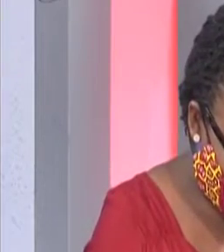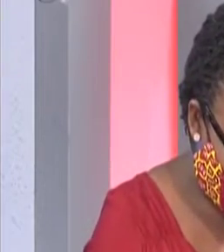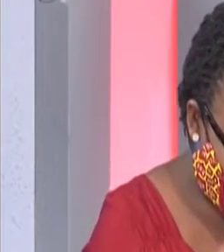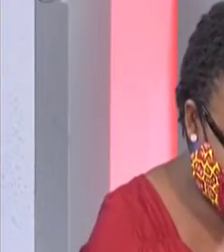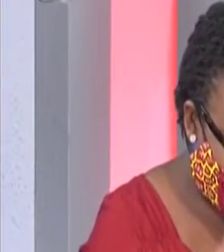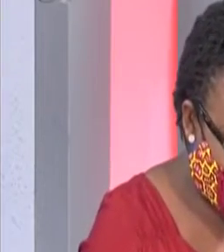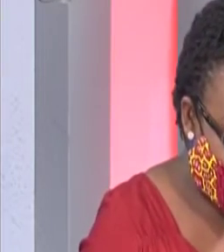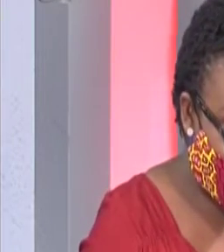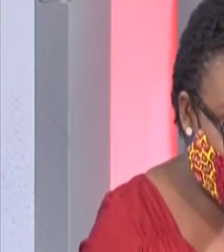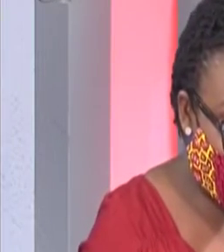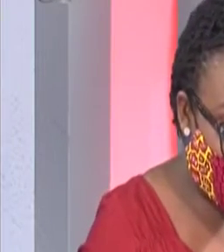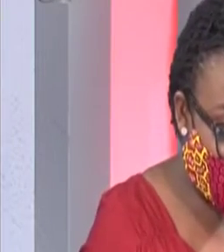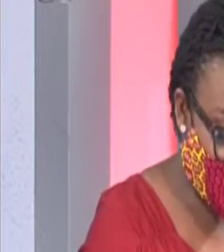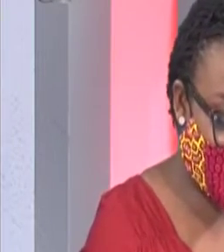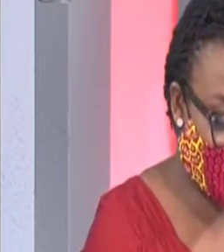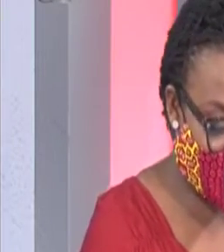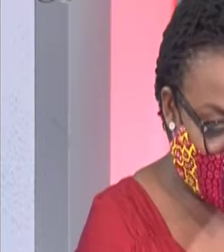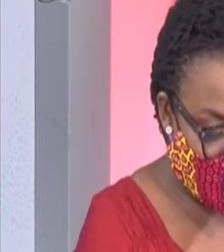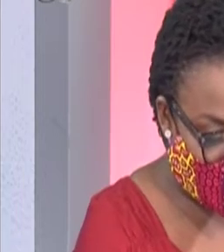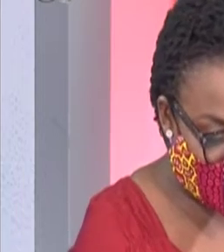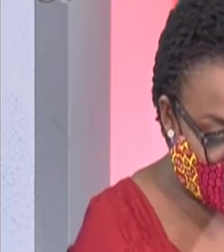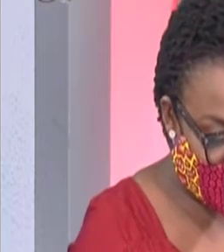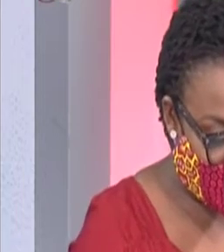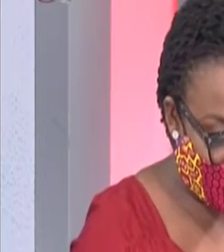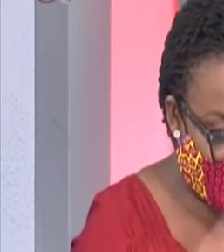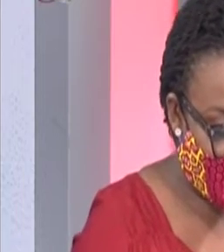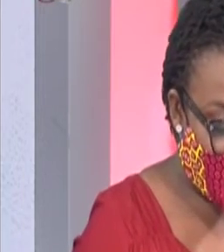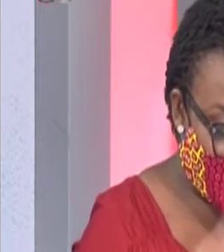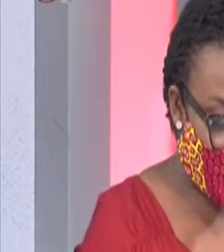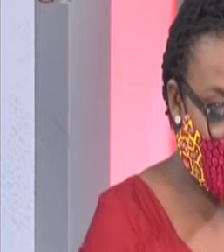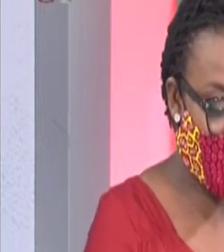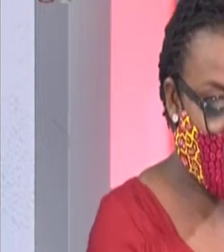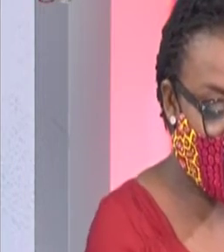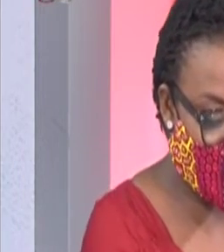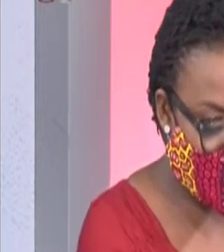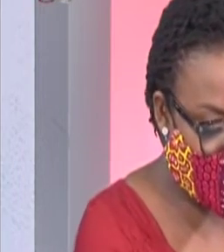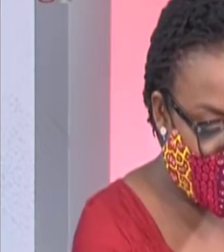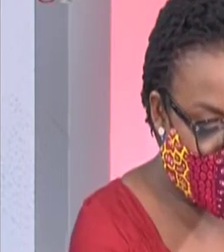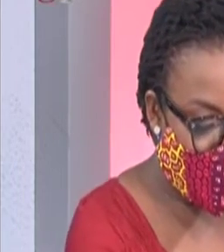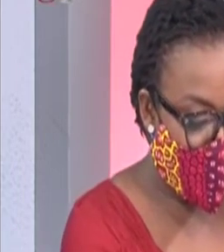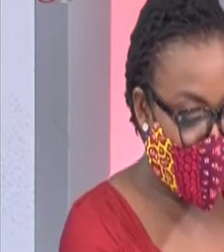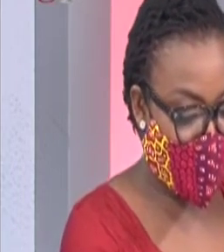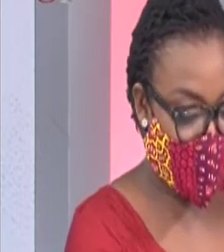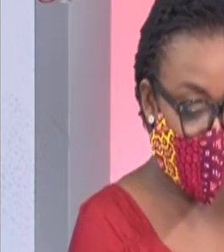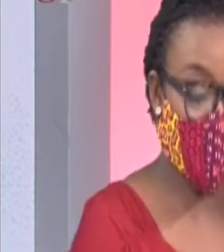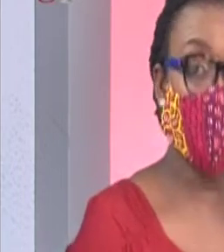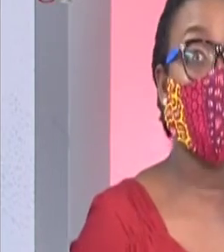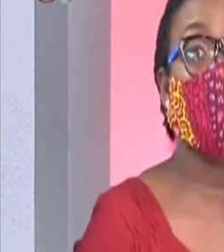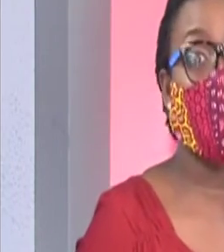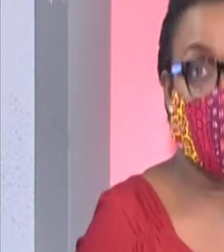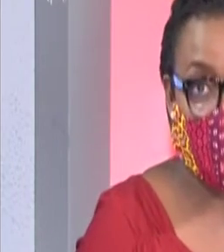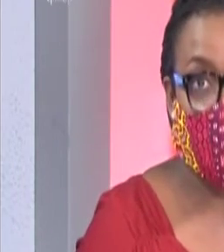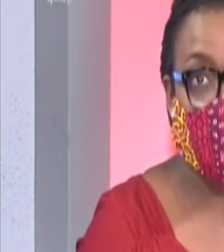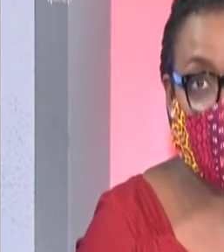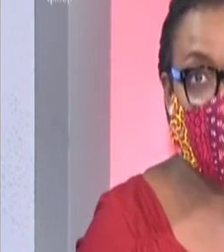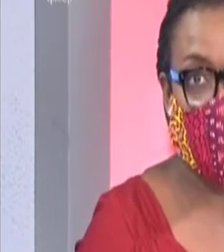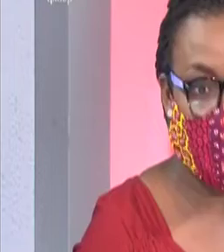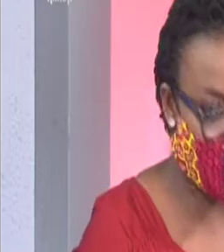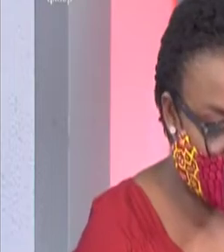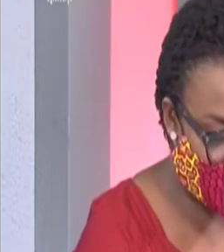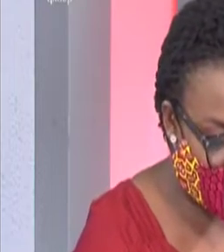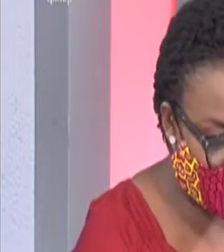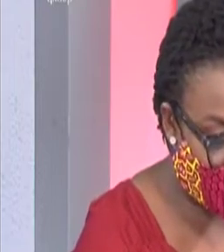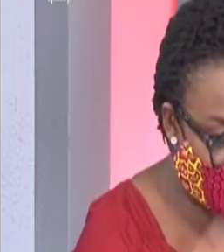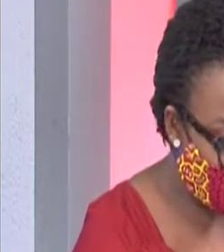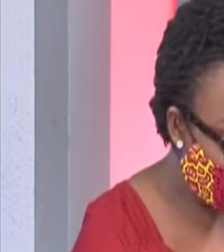Avoid touching men. So build trust in our health system. People not coming forward and opening up on travel history because of stigma.